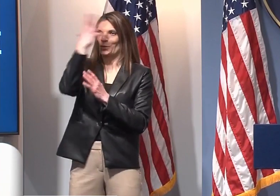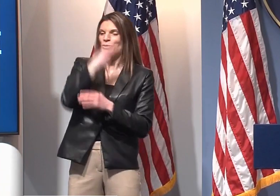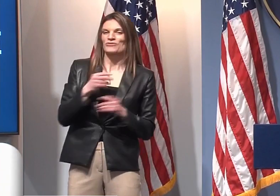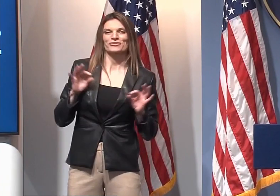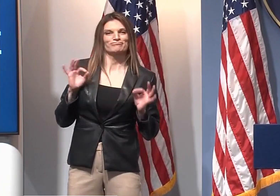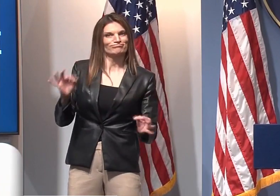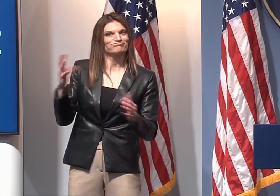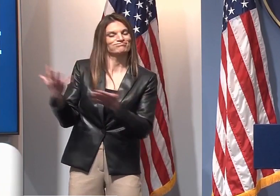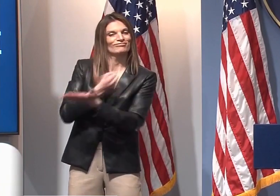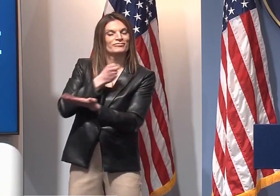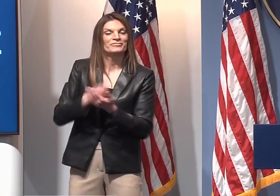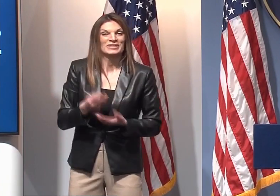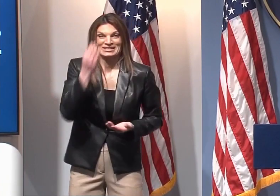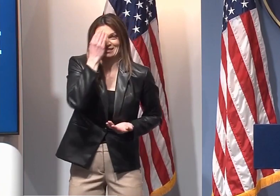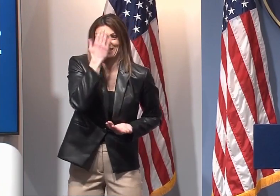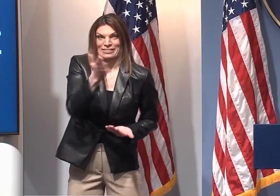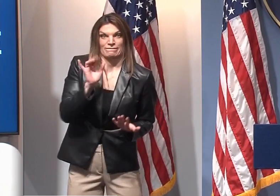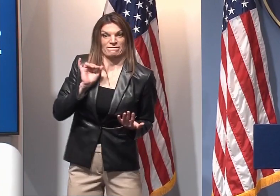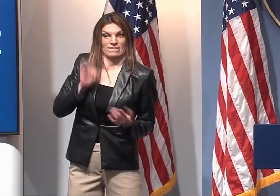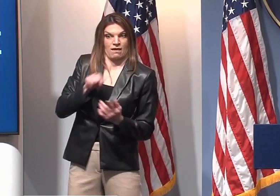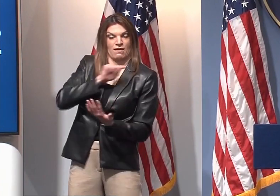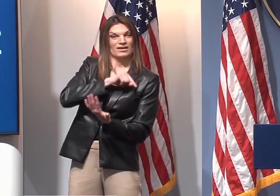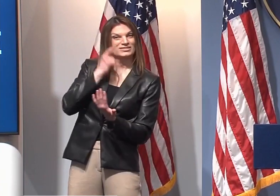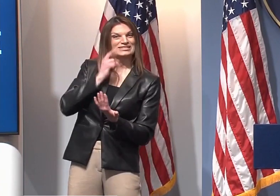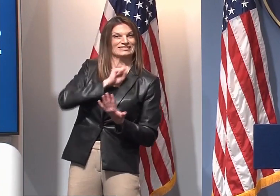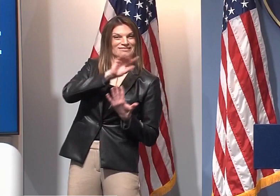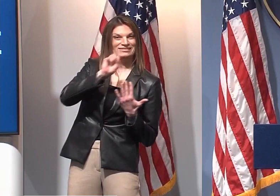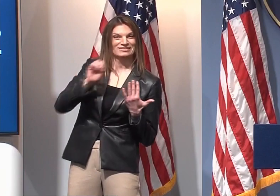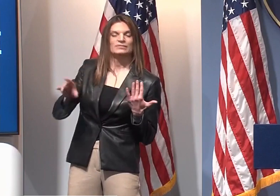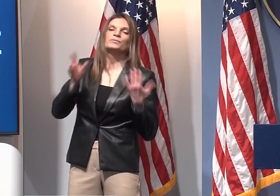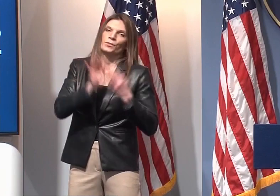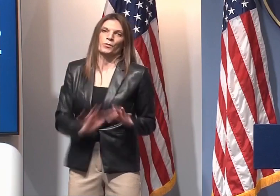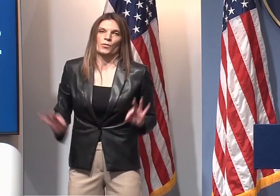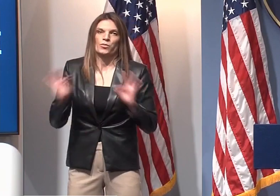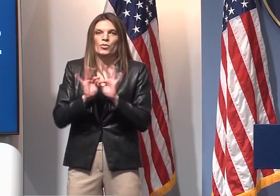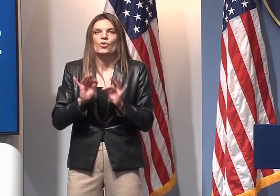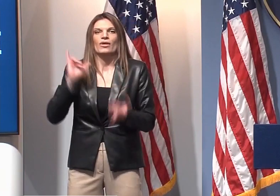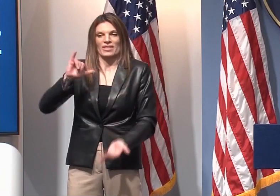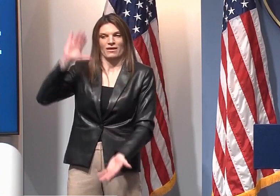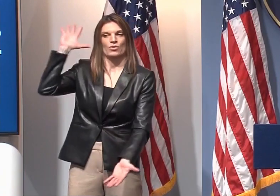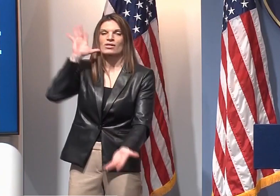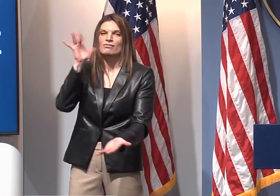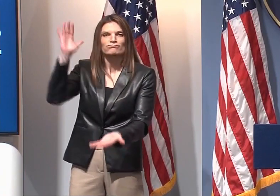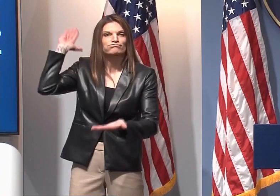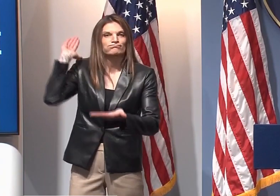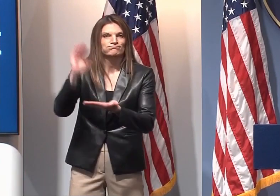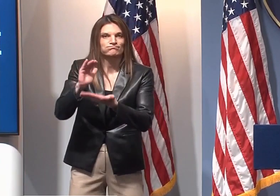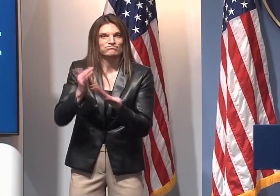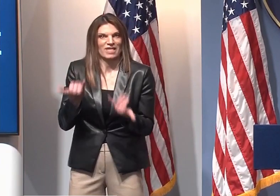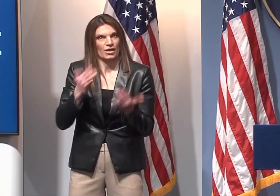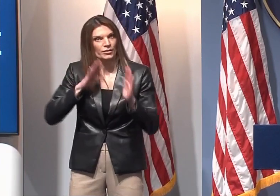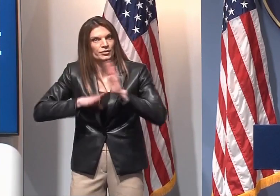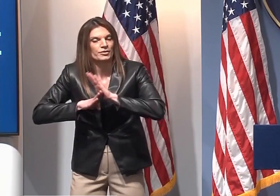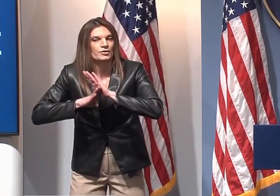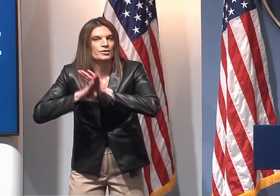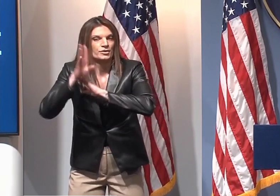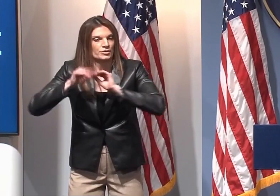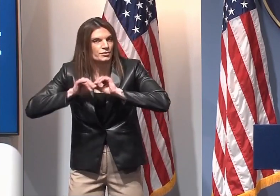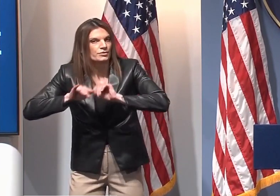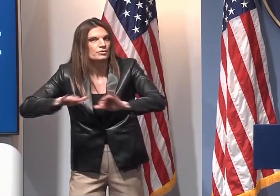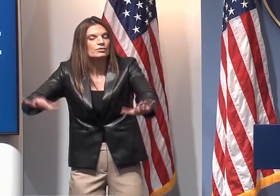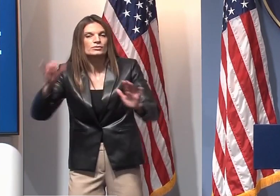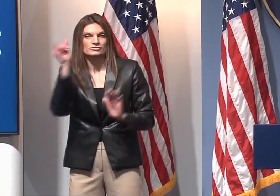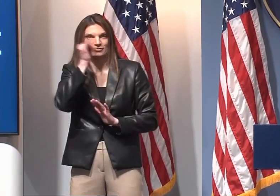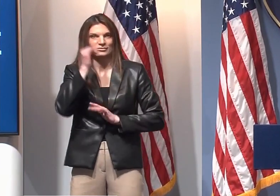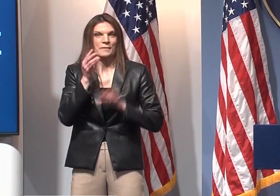this juncture, these are the most crucial things that we can do to bring down the high rate of community spread that we're